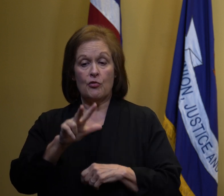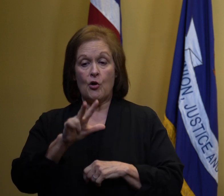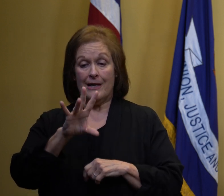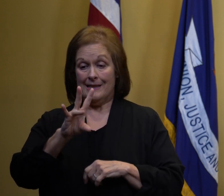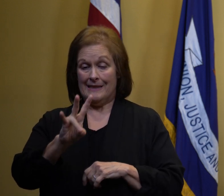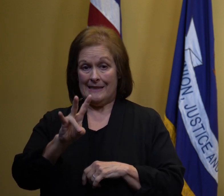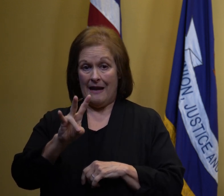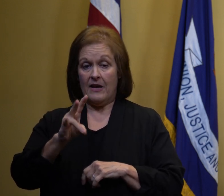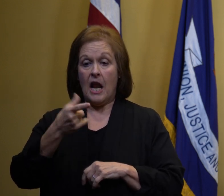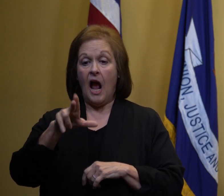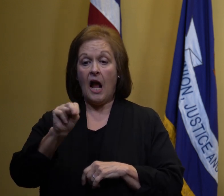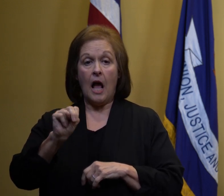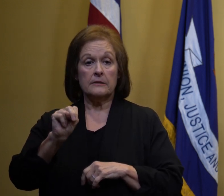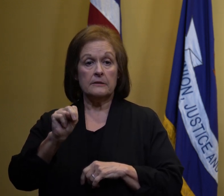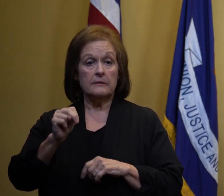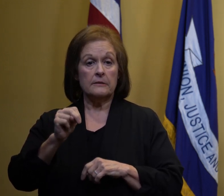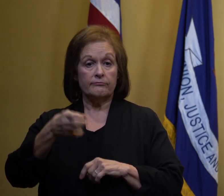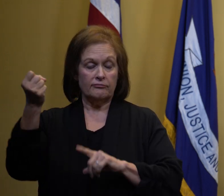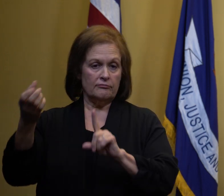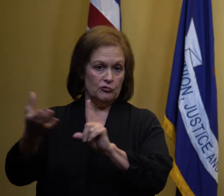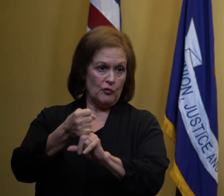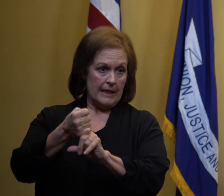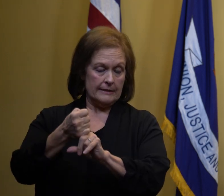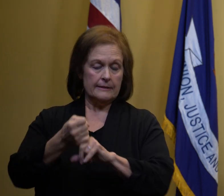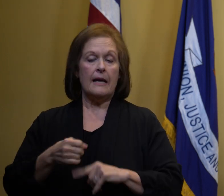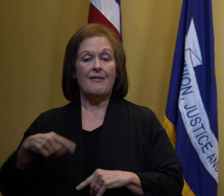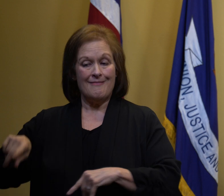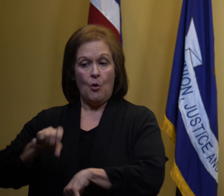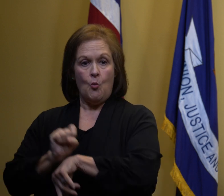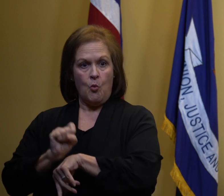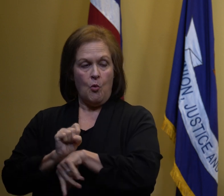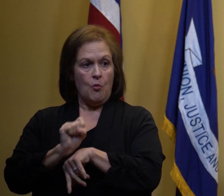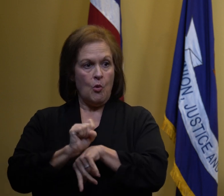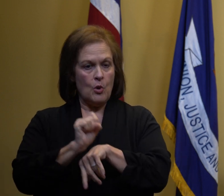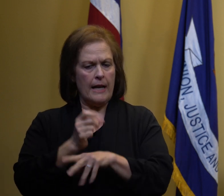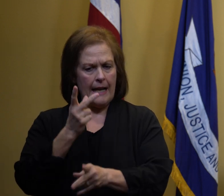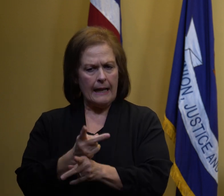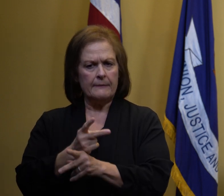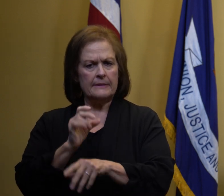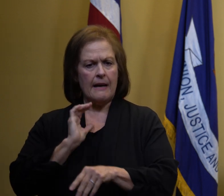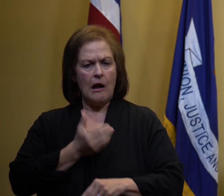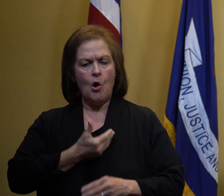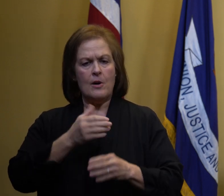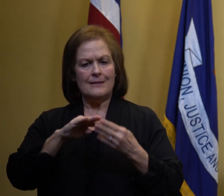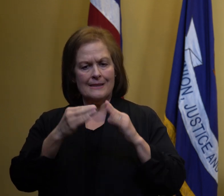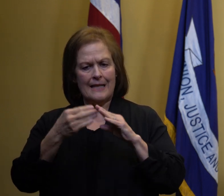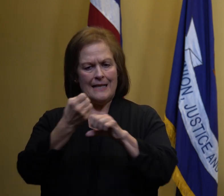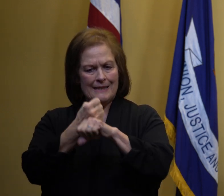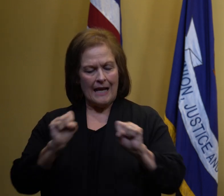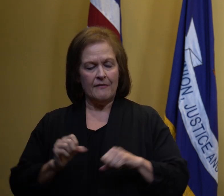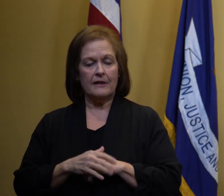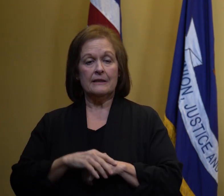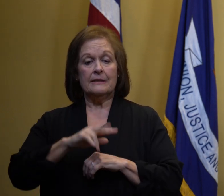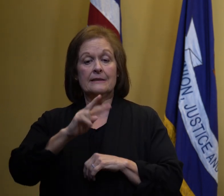That's a total gun arrests. Again, engaged on the ground, keeping this city safe. The